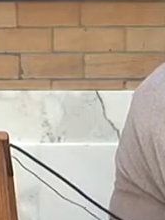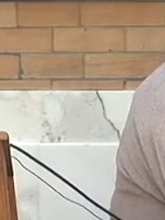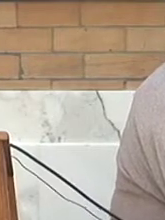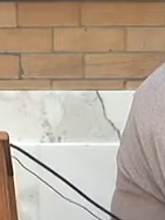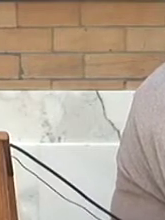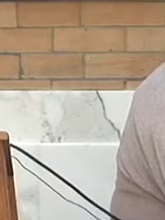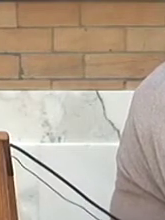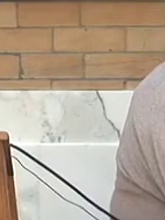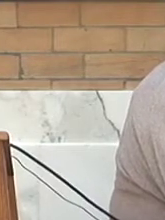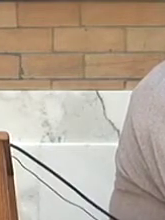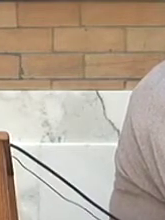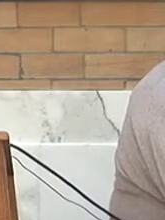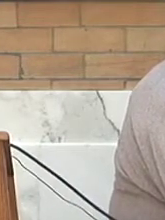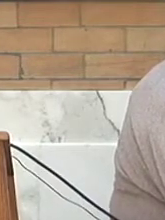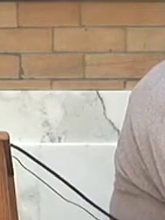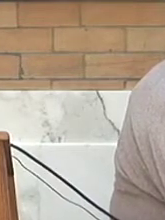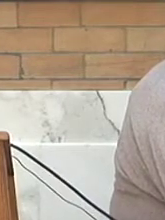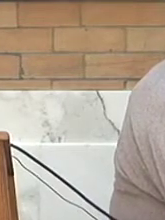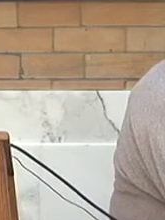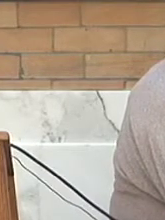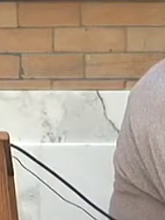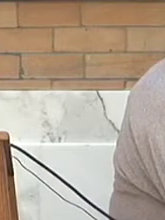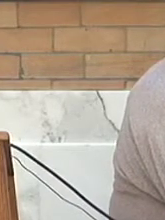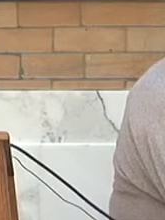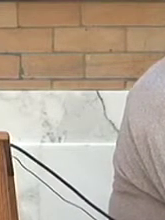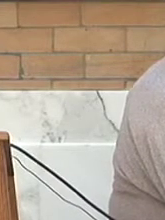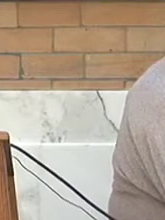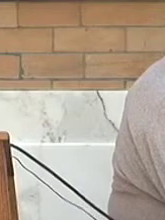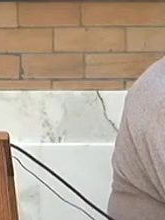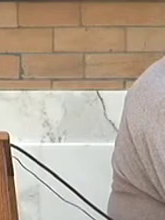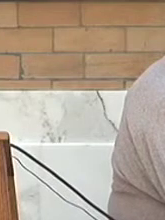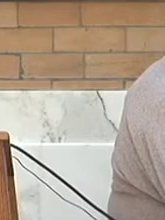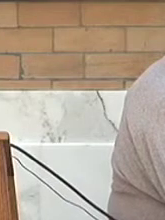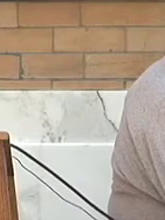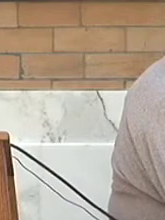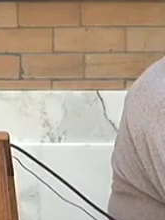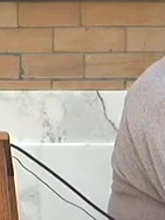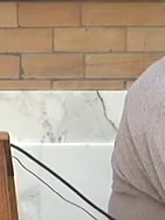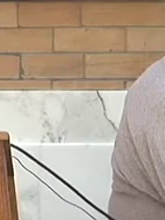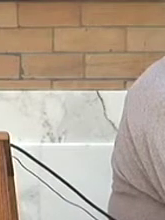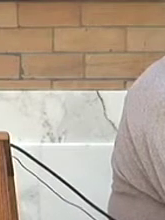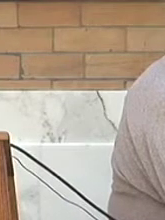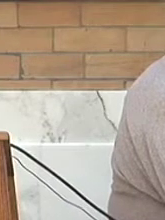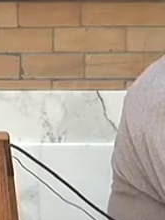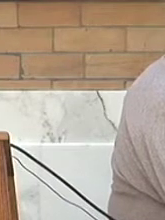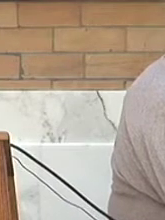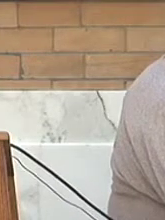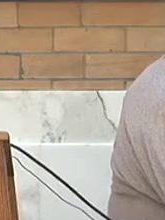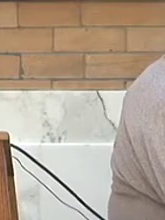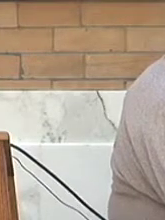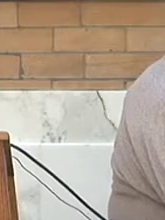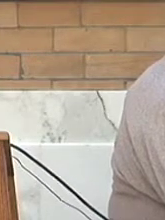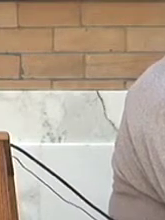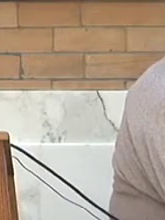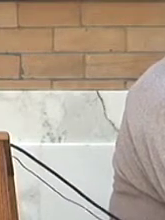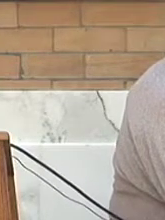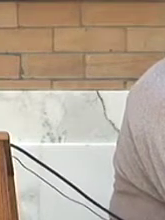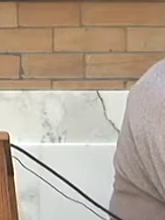Someone who can safely drive it in and make sure my chair is